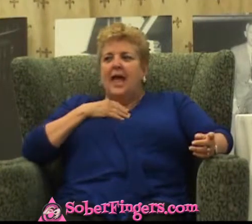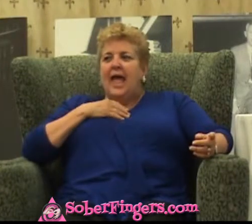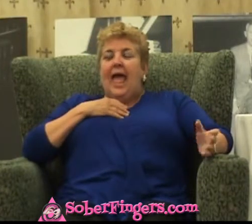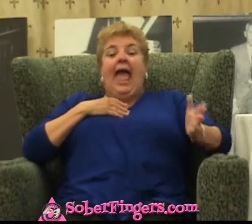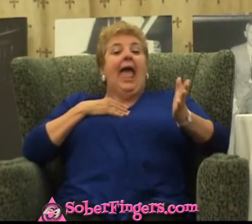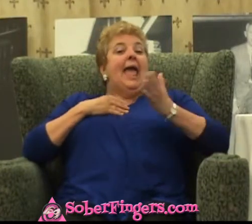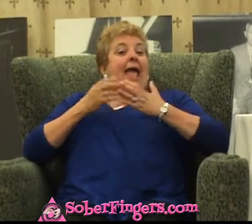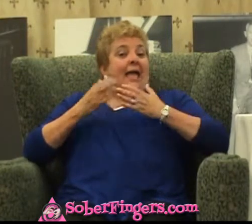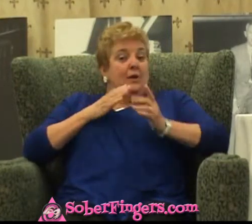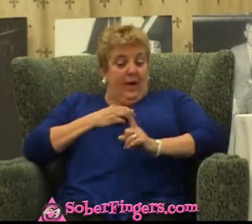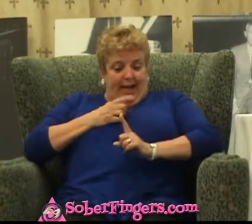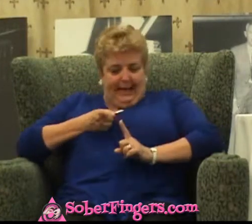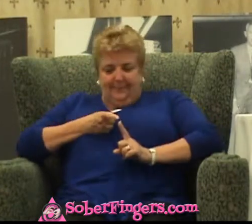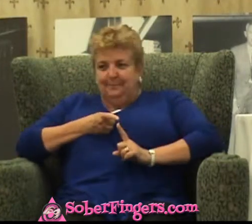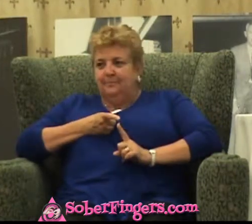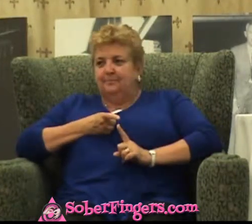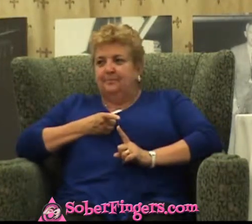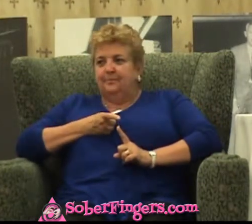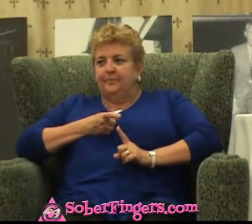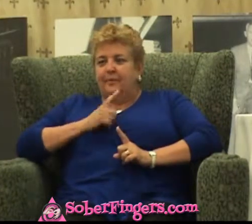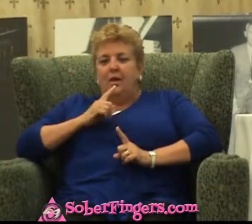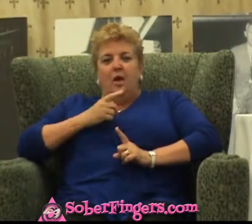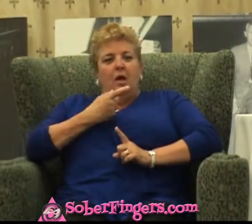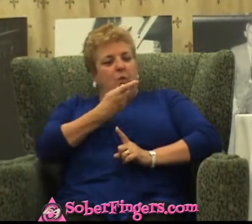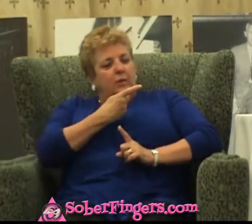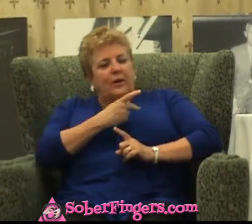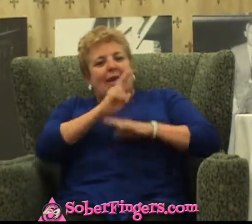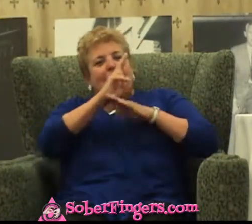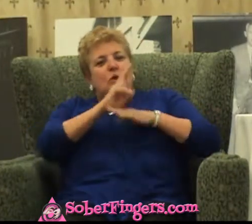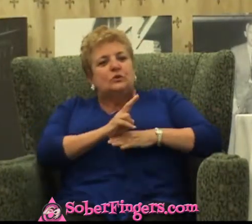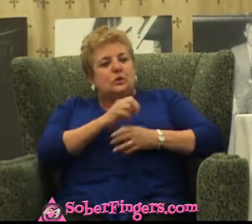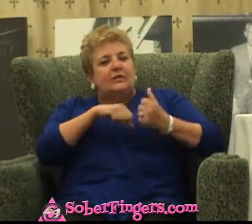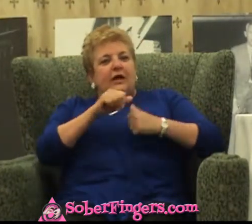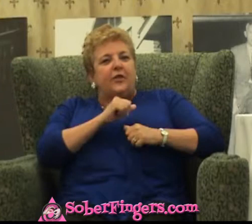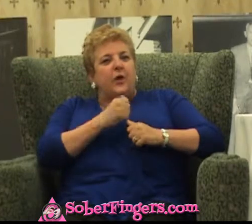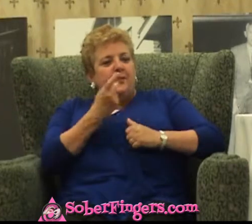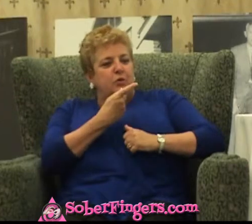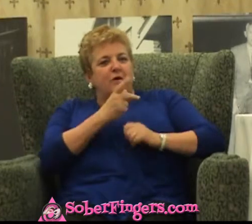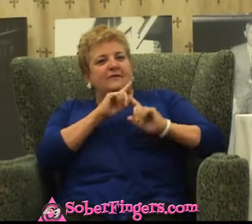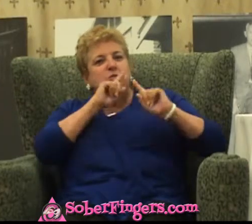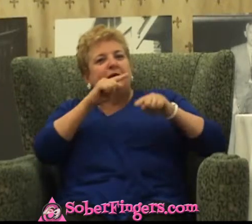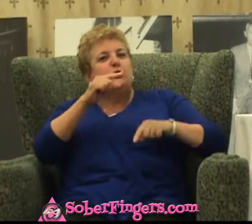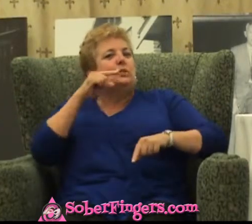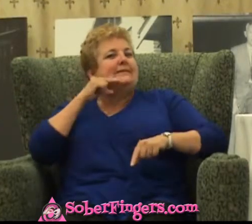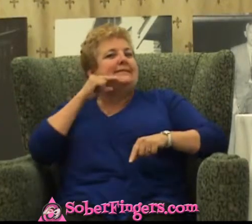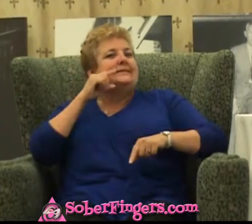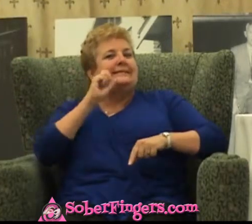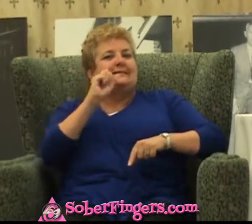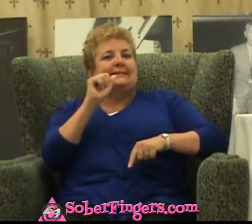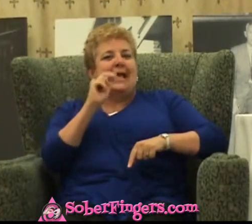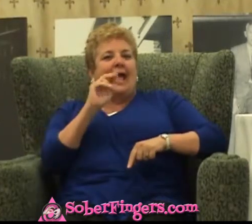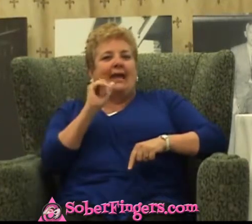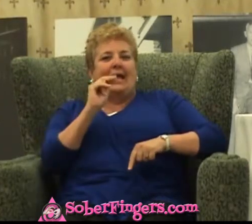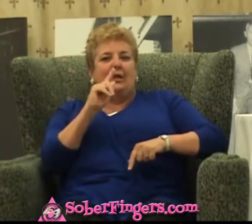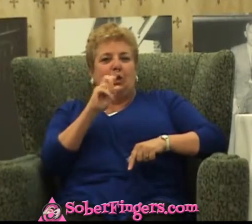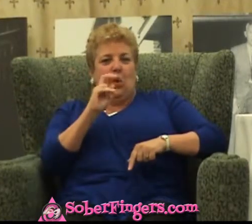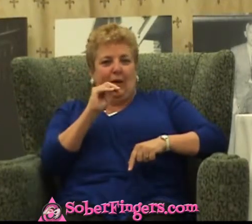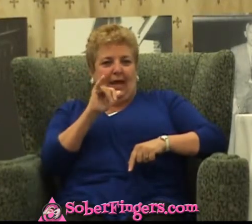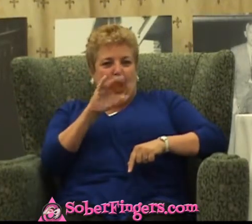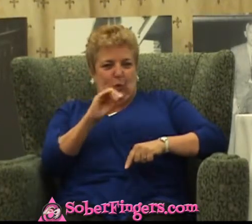Anyway, we were getting used to each other, and we went to San Antonio together and looked at he had a great time, and life's good. He'll have almost 2